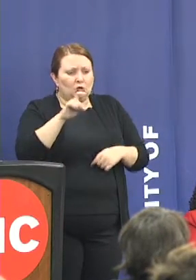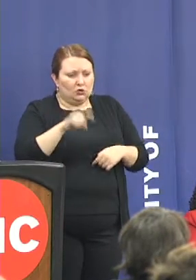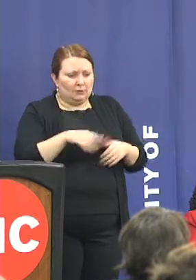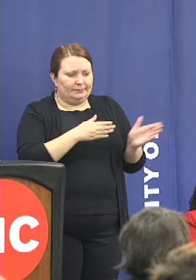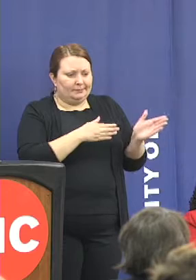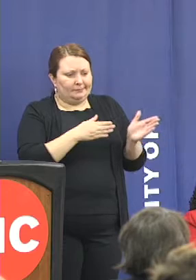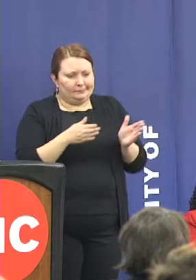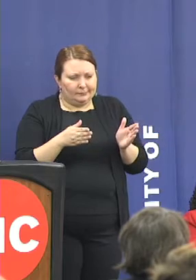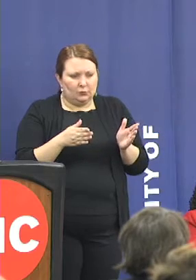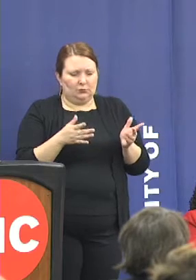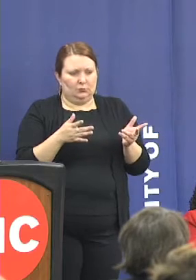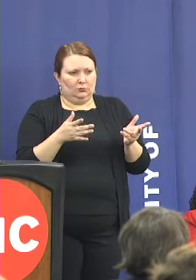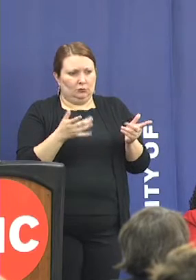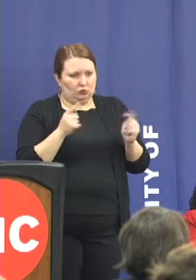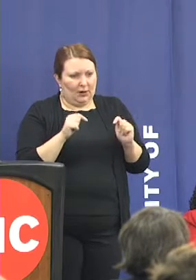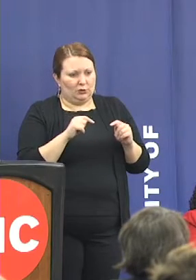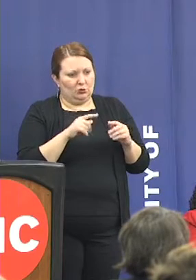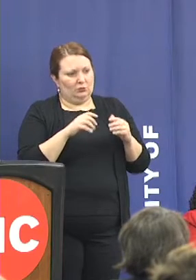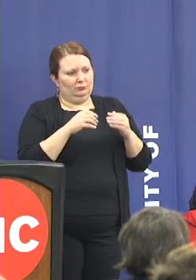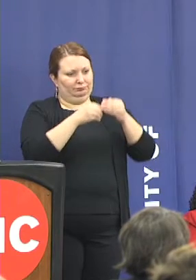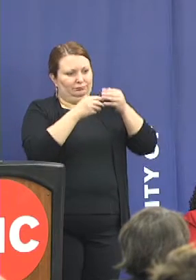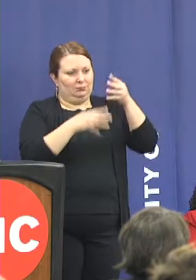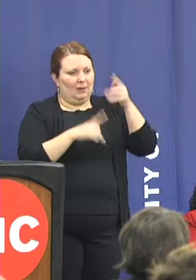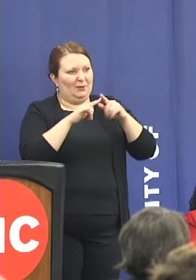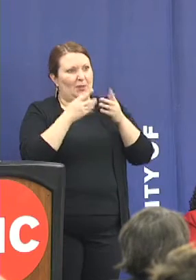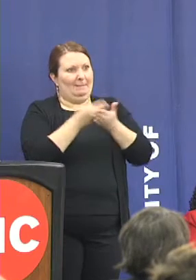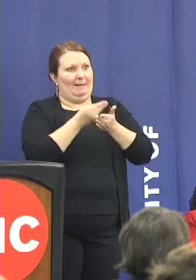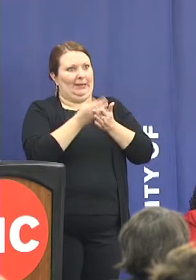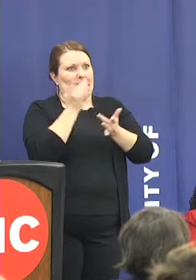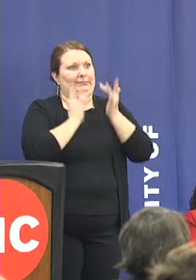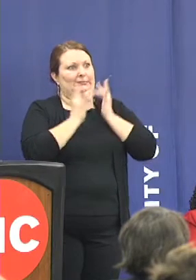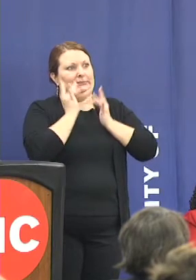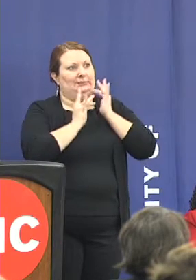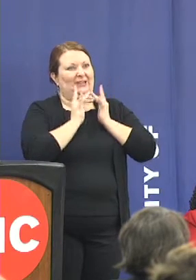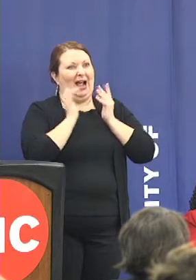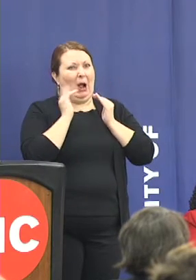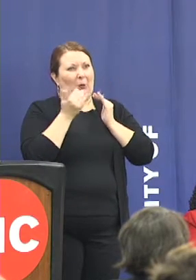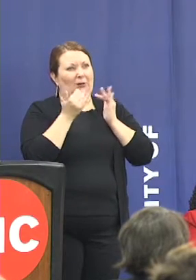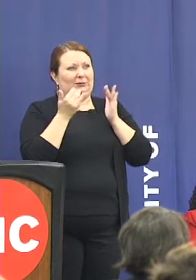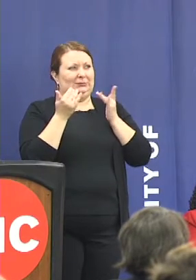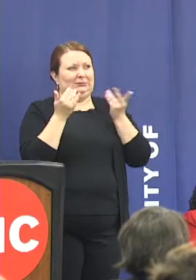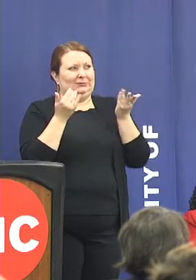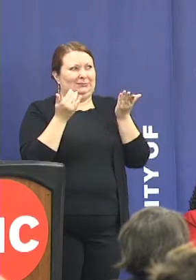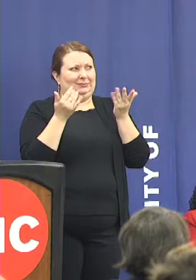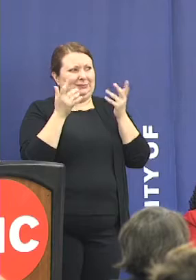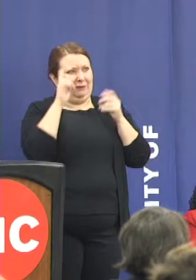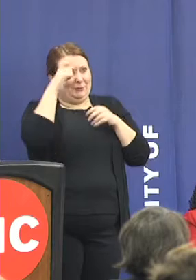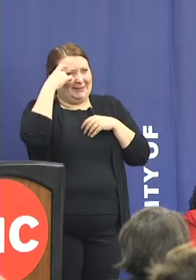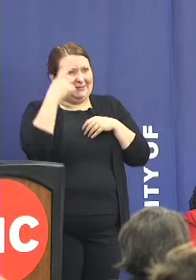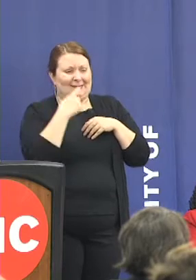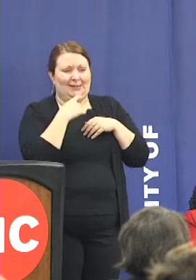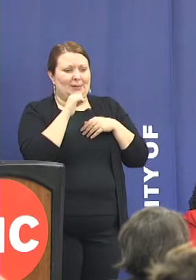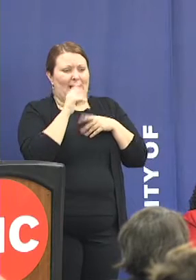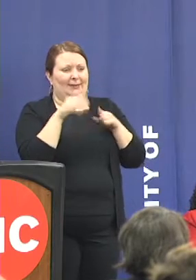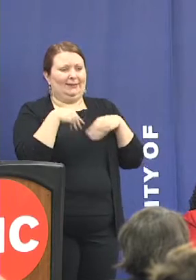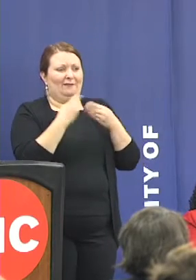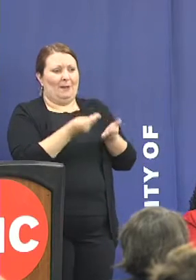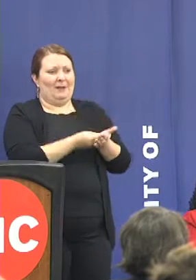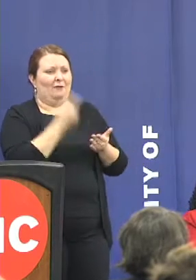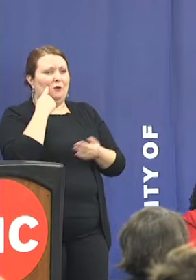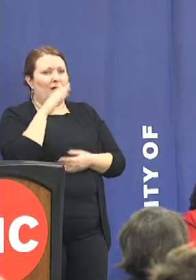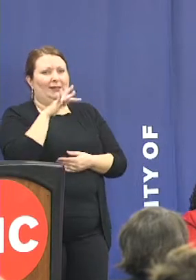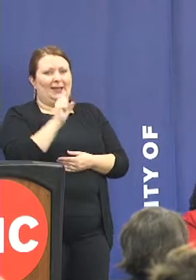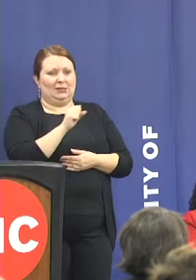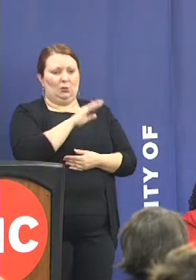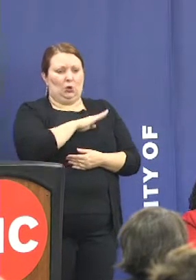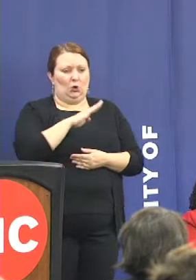move towards to try to do, but in a time of sort of budget constraints where this administration has said it's not even going to budget the Census Bureau in the